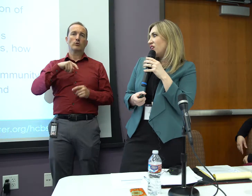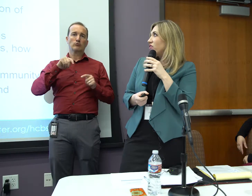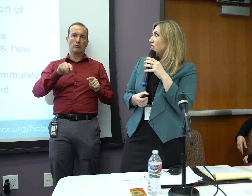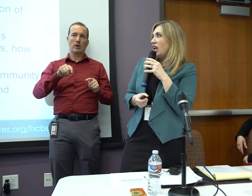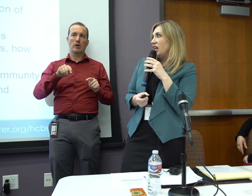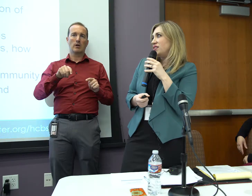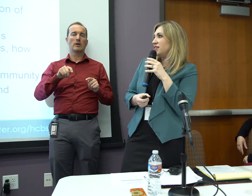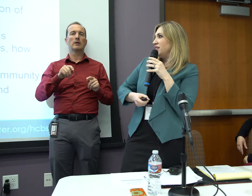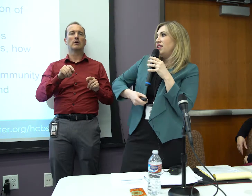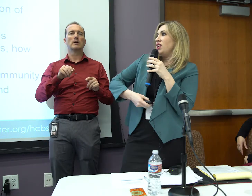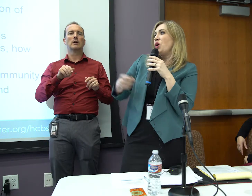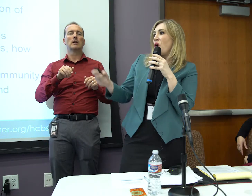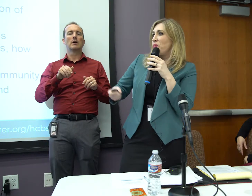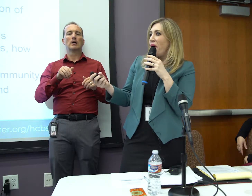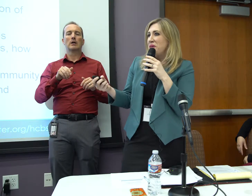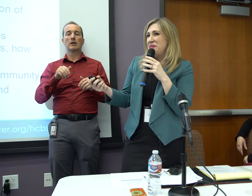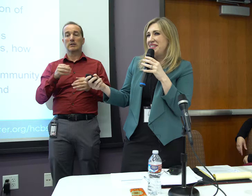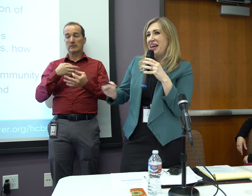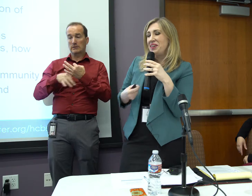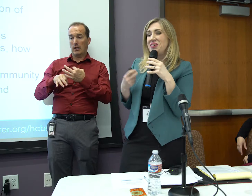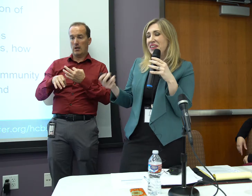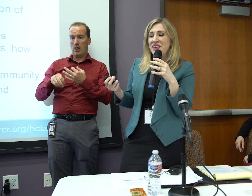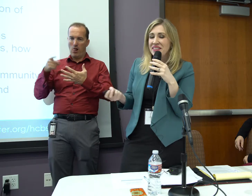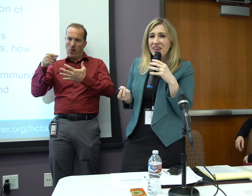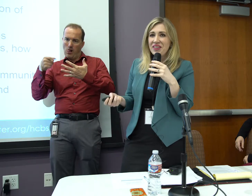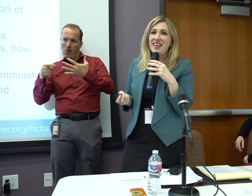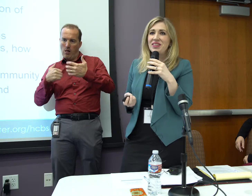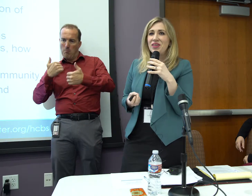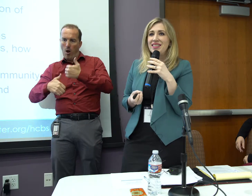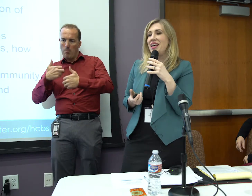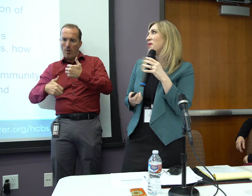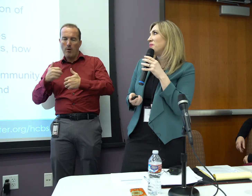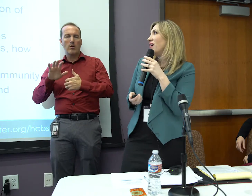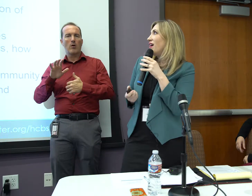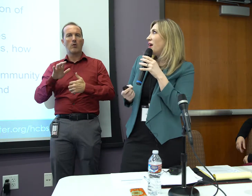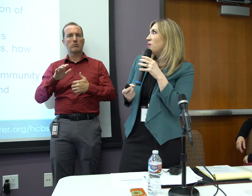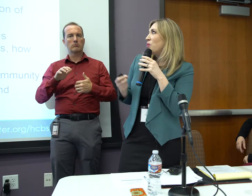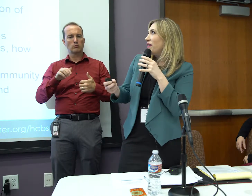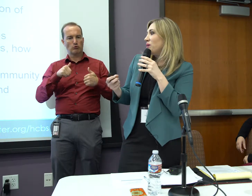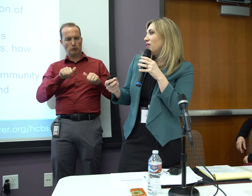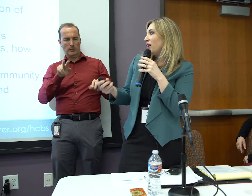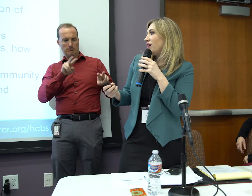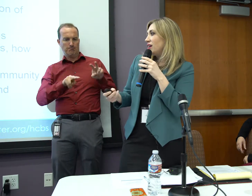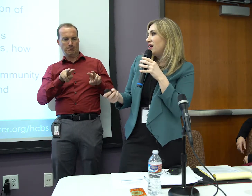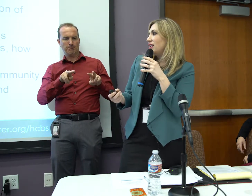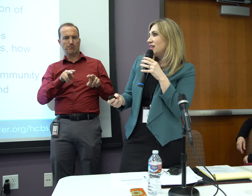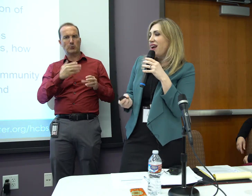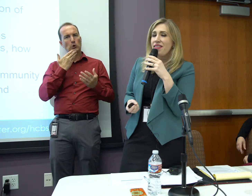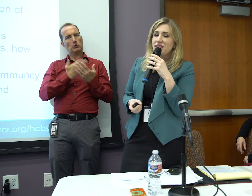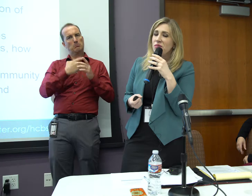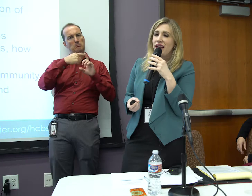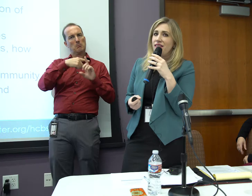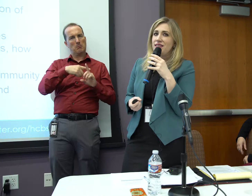to, instead of just saying, here are all the problems, to say what are good things, what is a way that we could look at a setting